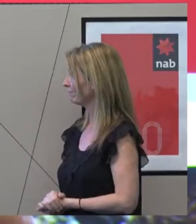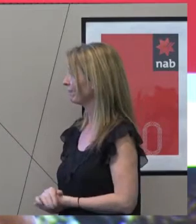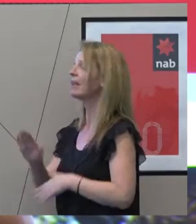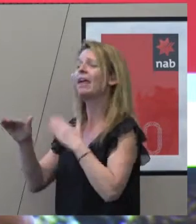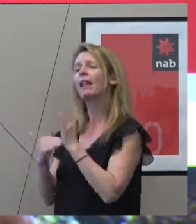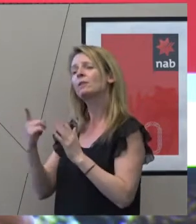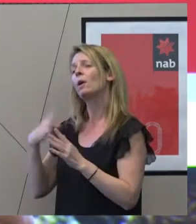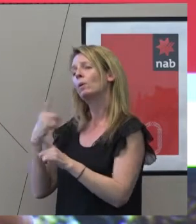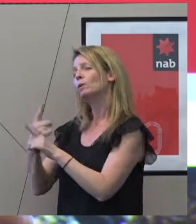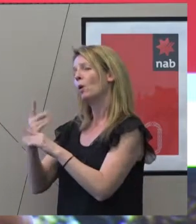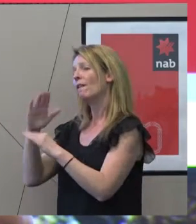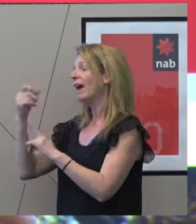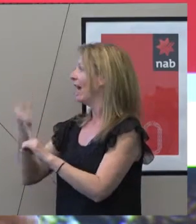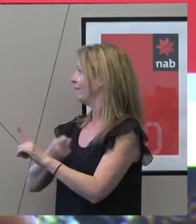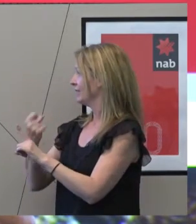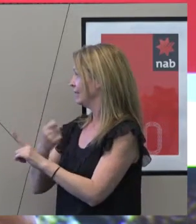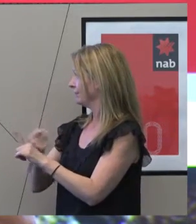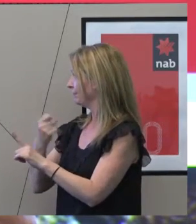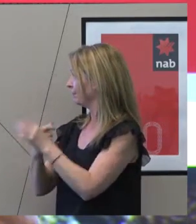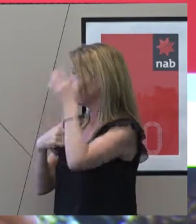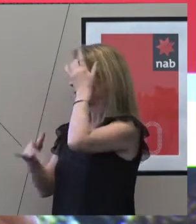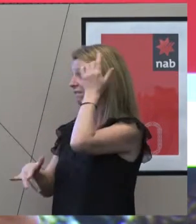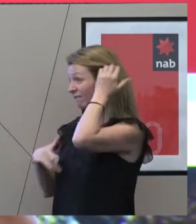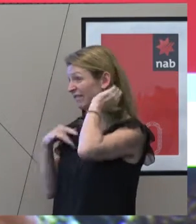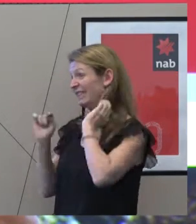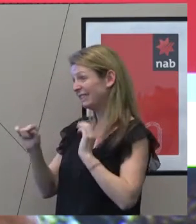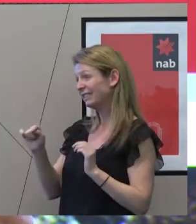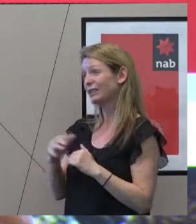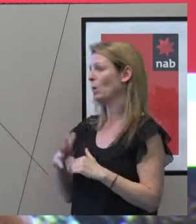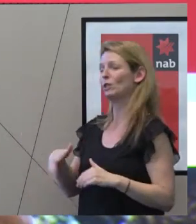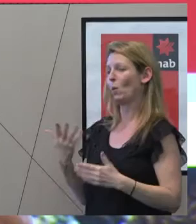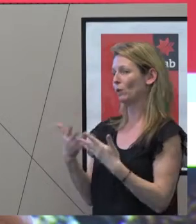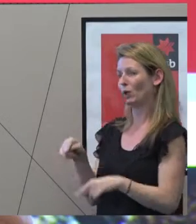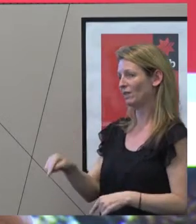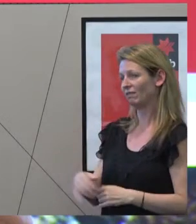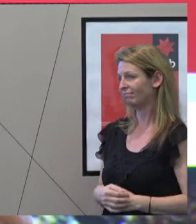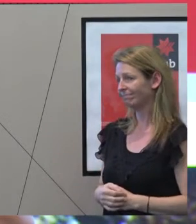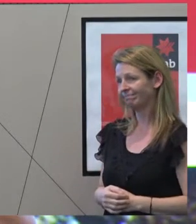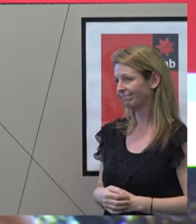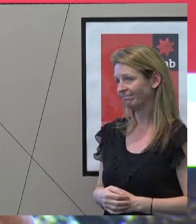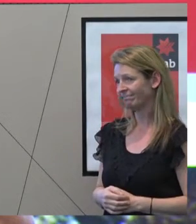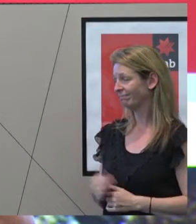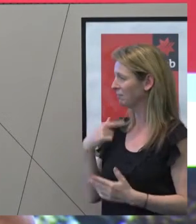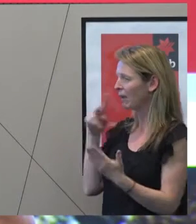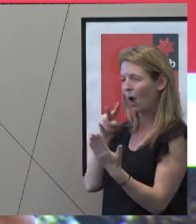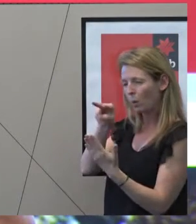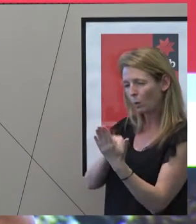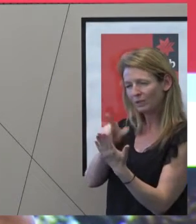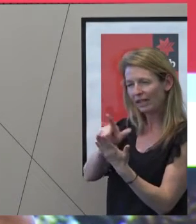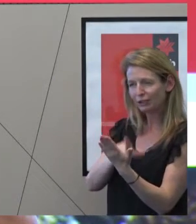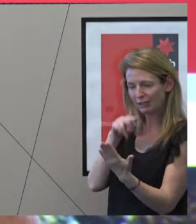want to touch on is advocacy. I think we don't want to lose that. I looked at the legislation